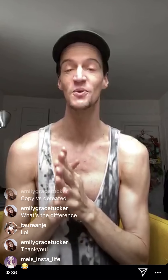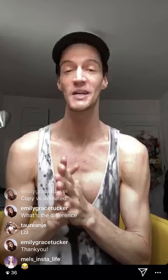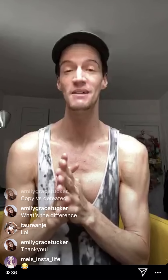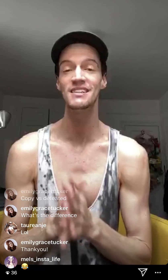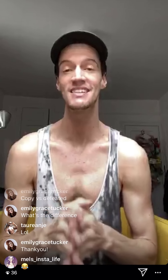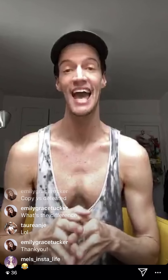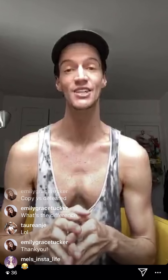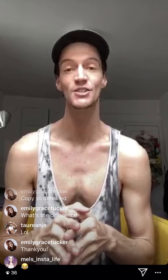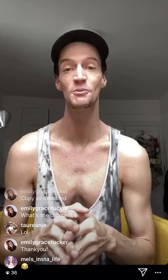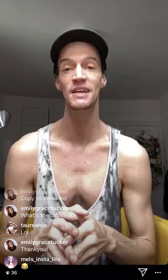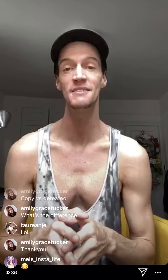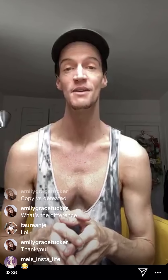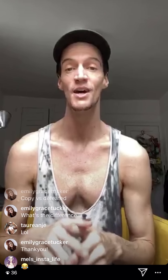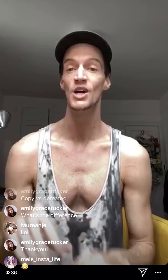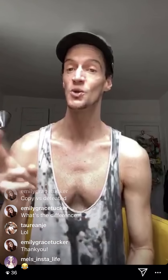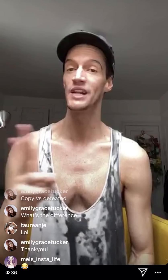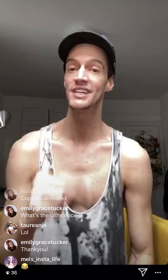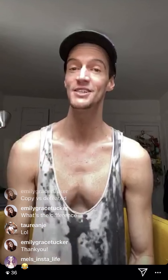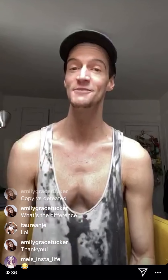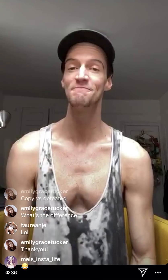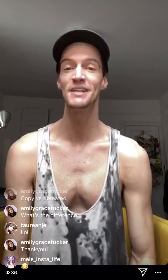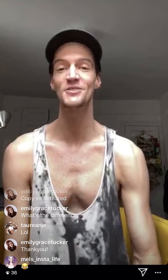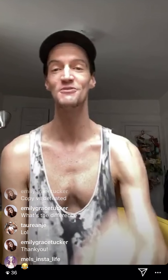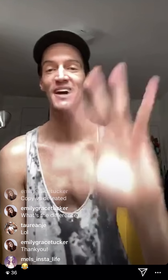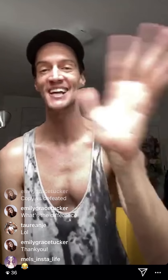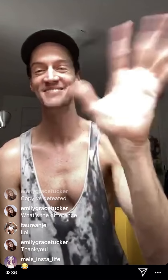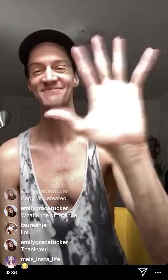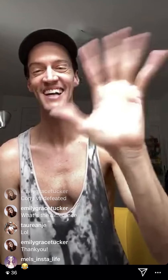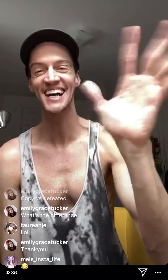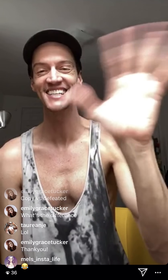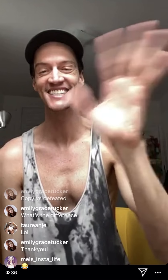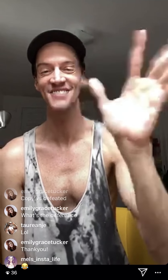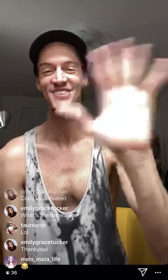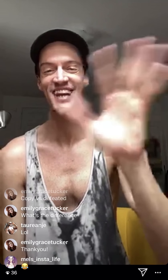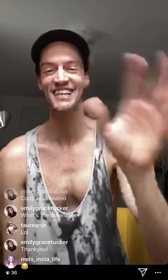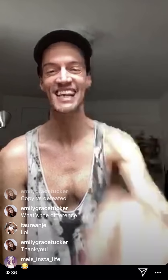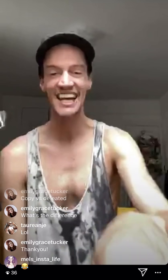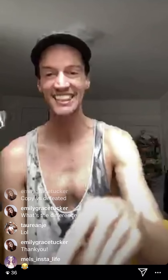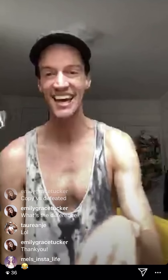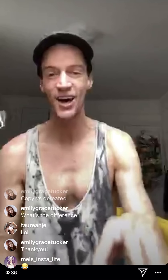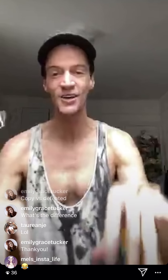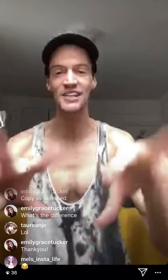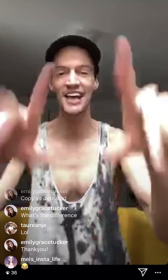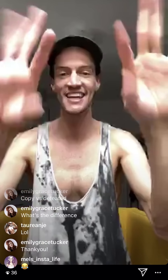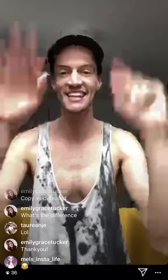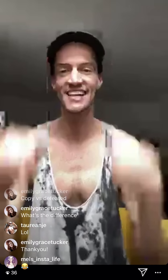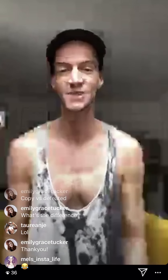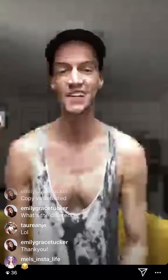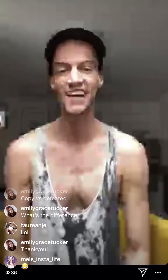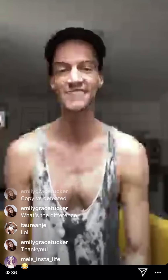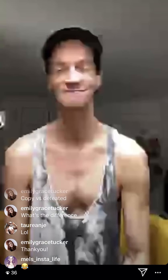minutes at 2 p.m. 20 at 2, Monday through Friday. Bye, guys. Thanks for signing. Hit that heart, and let's have a great day.